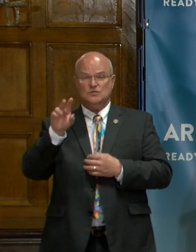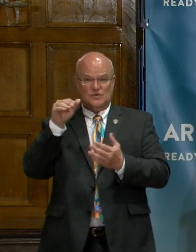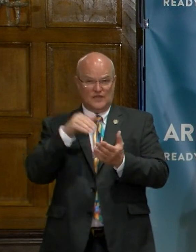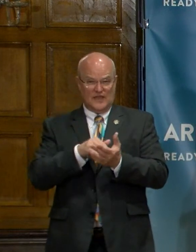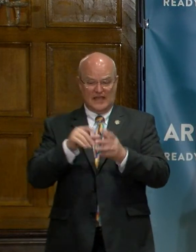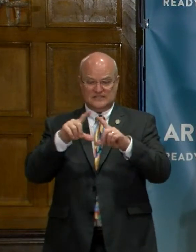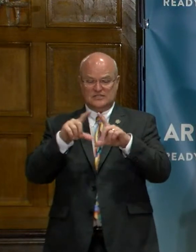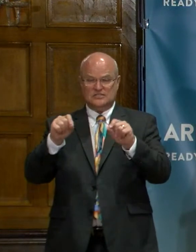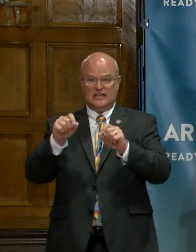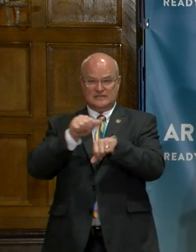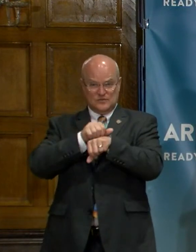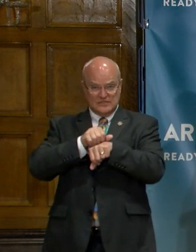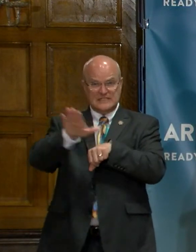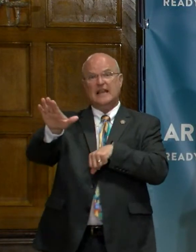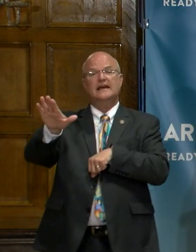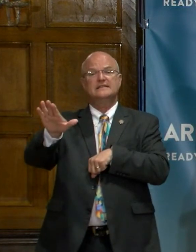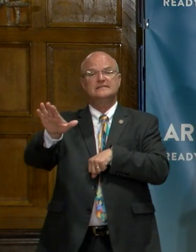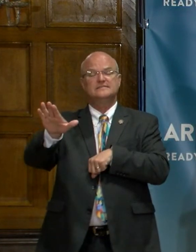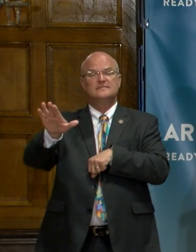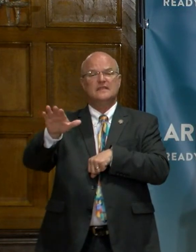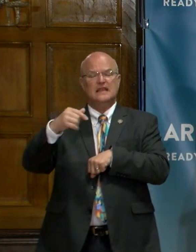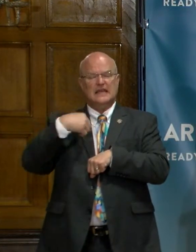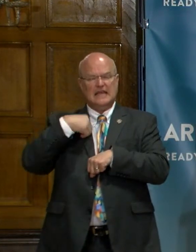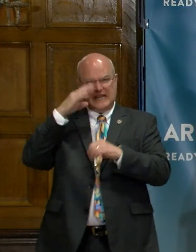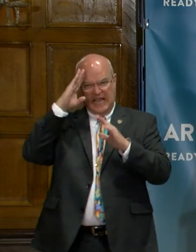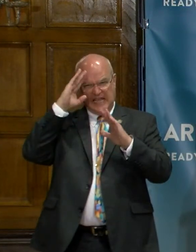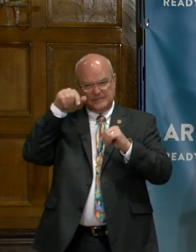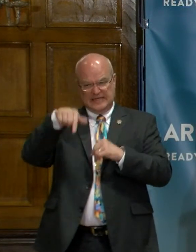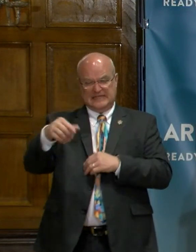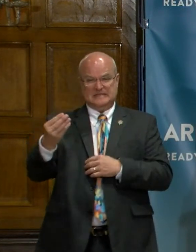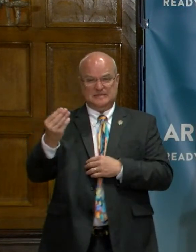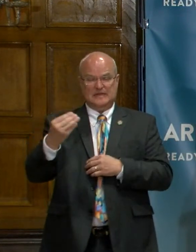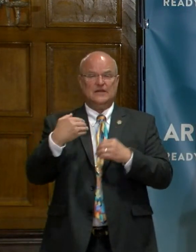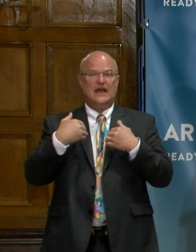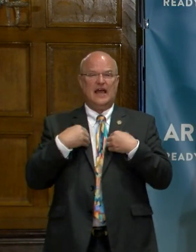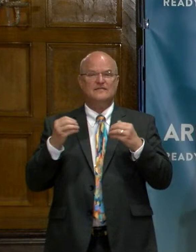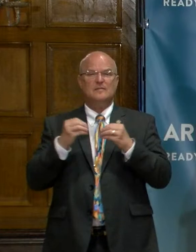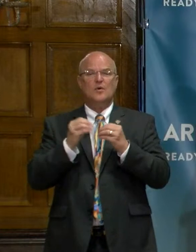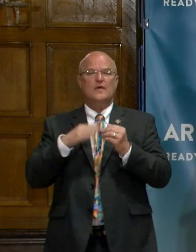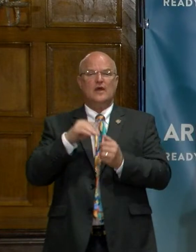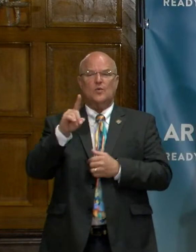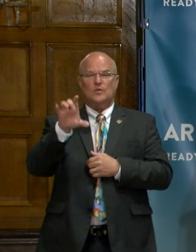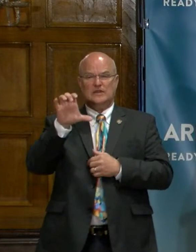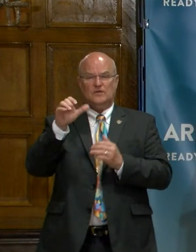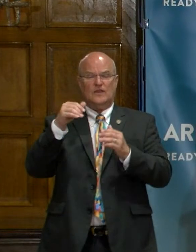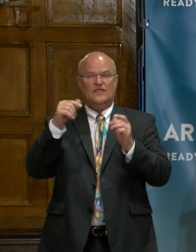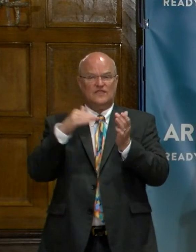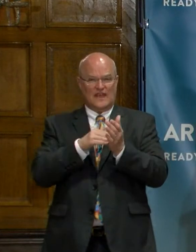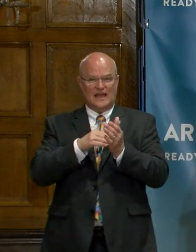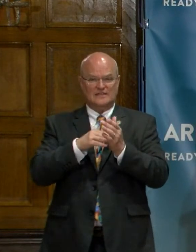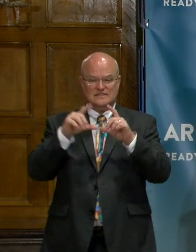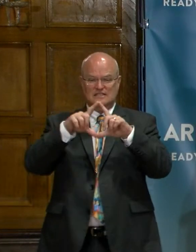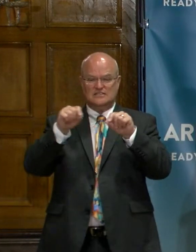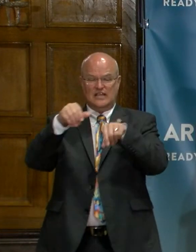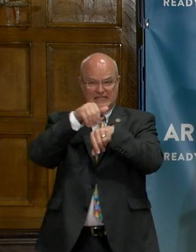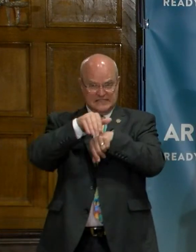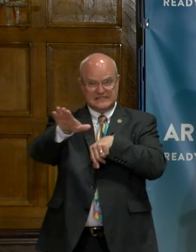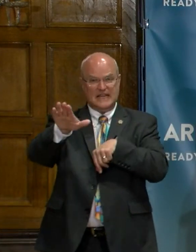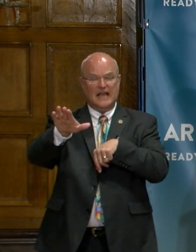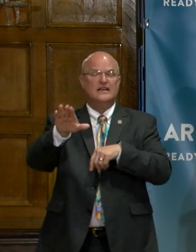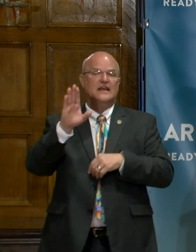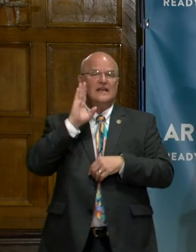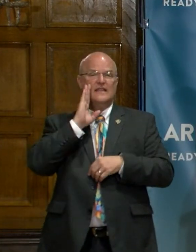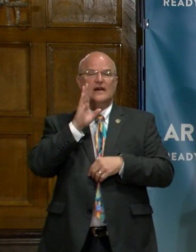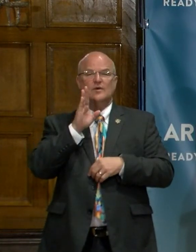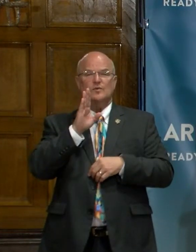92,000 checks that were issued. I expect this next Monday that we'll have over 100,000 checks that are issued that